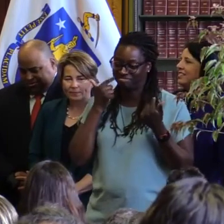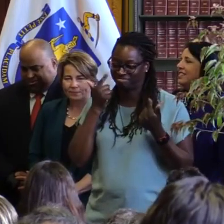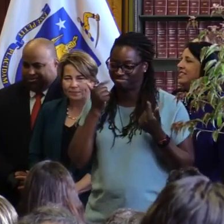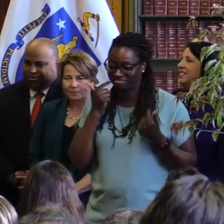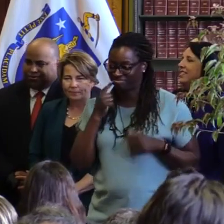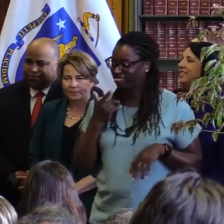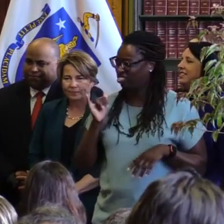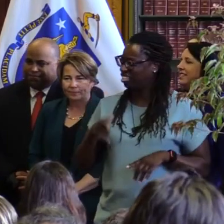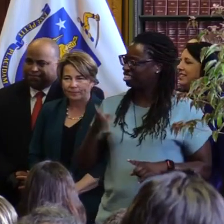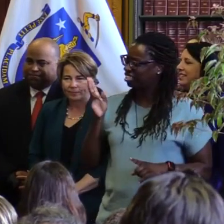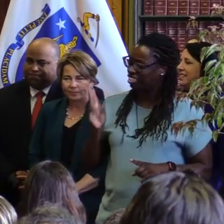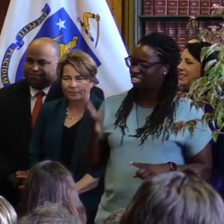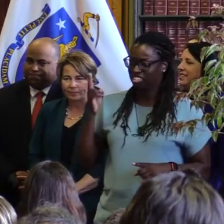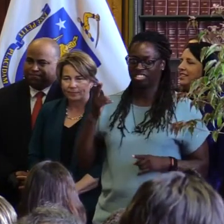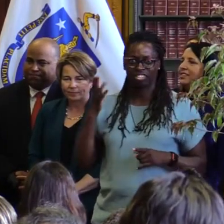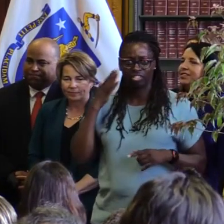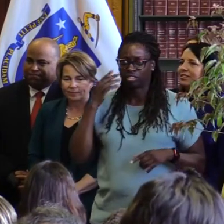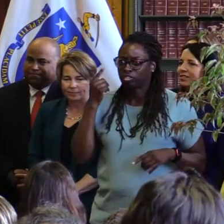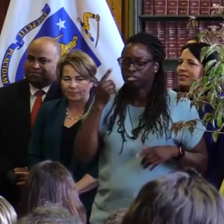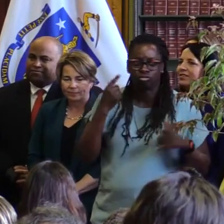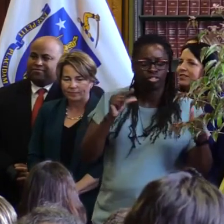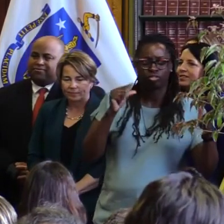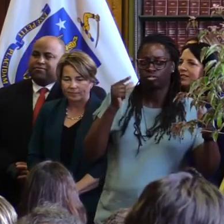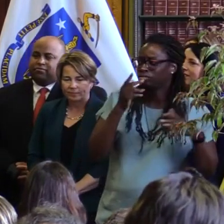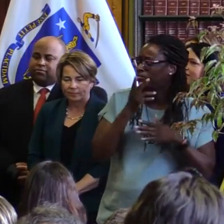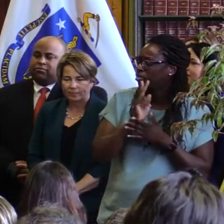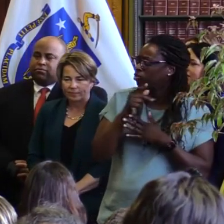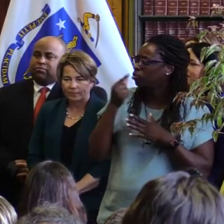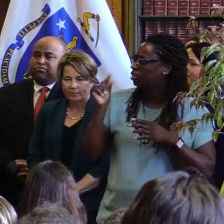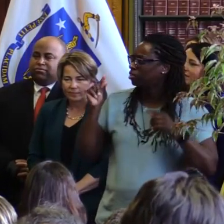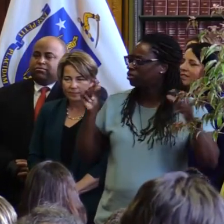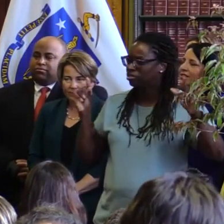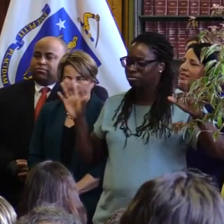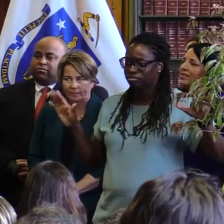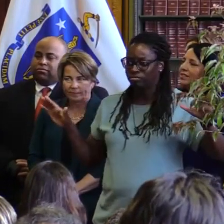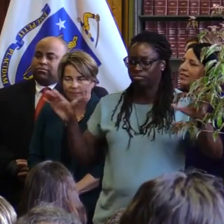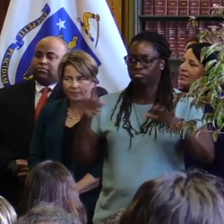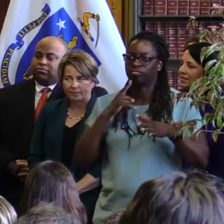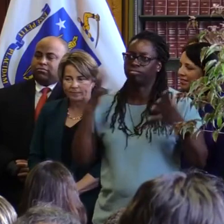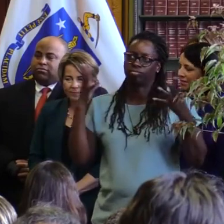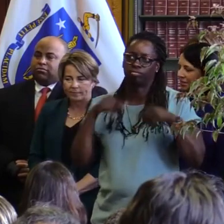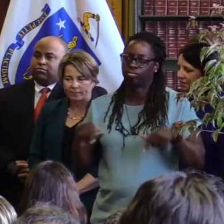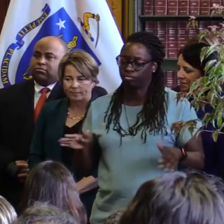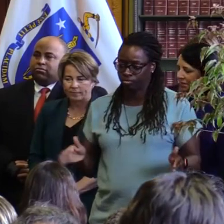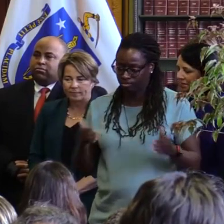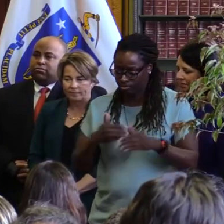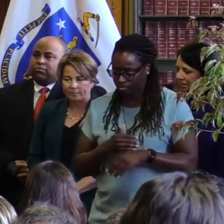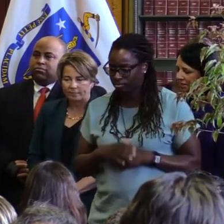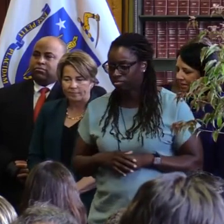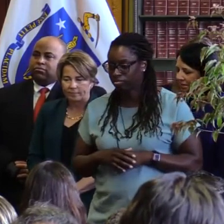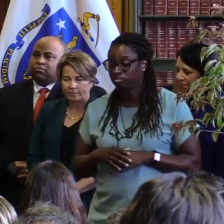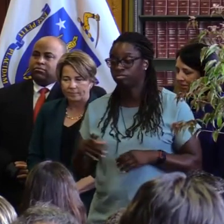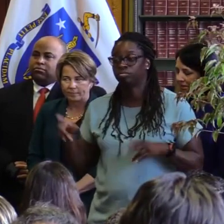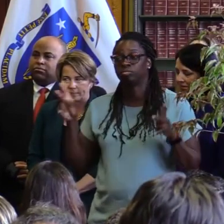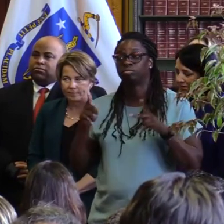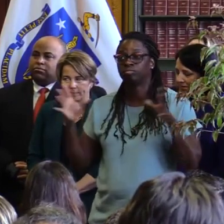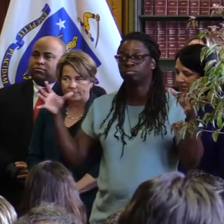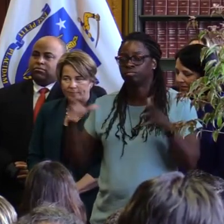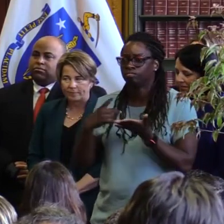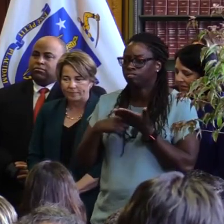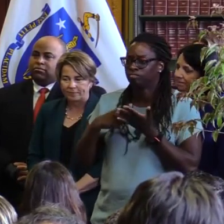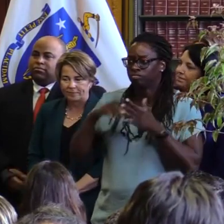here with people who have been dreaming and building not only Massachusetts leadership in first